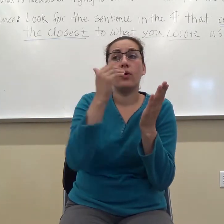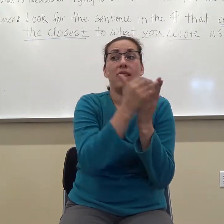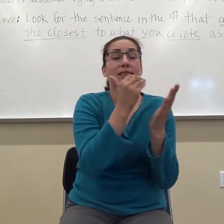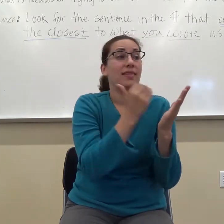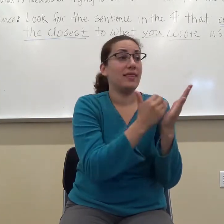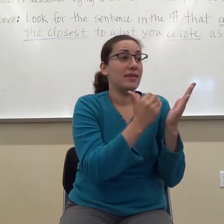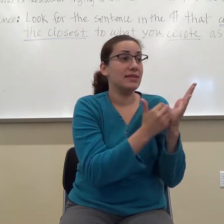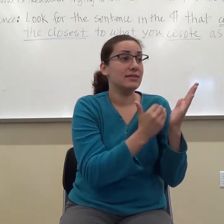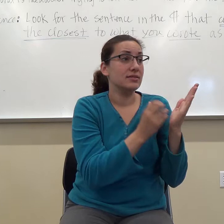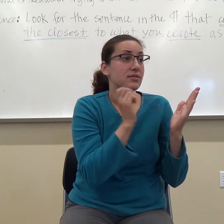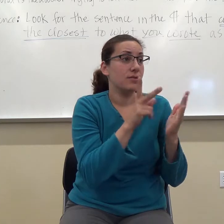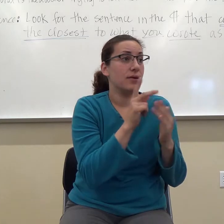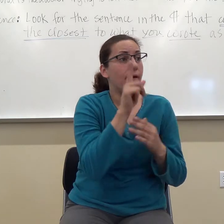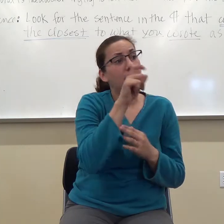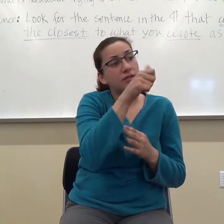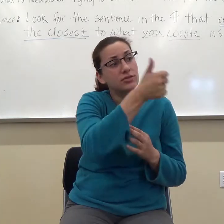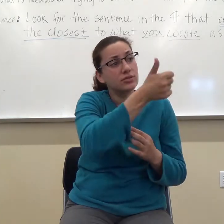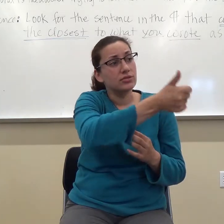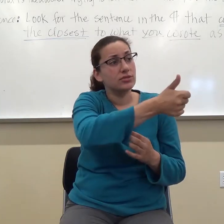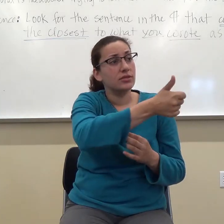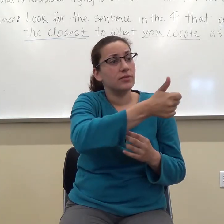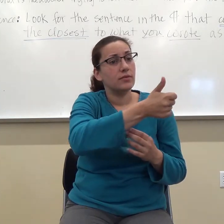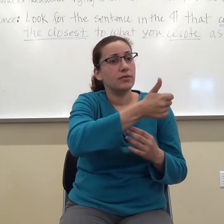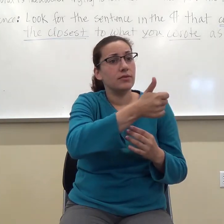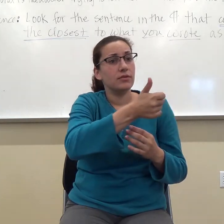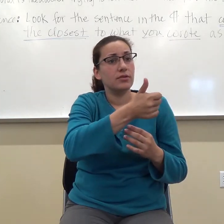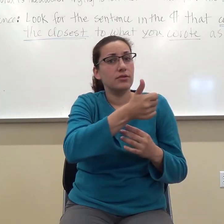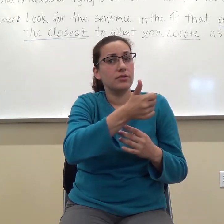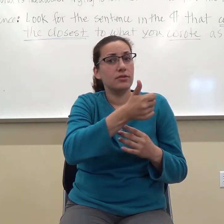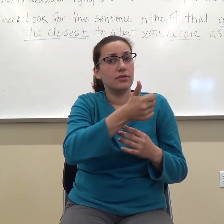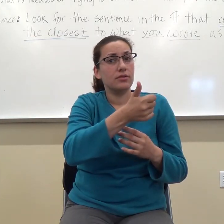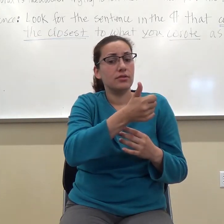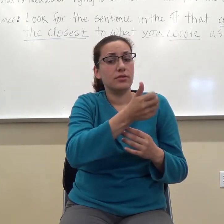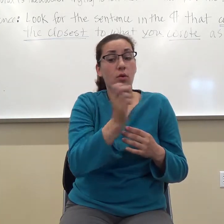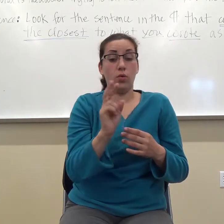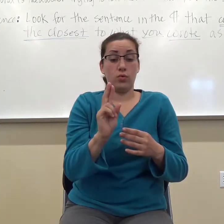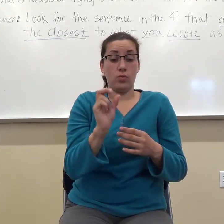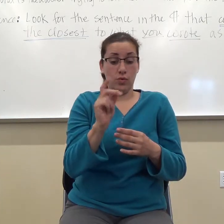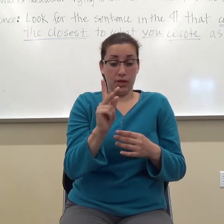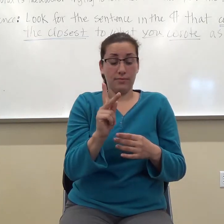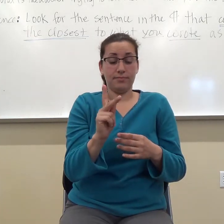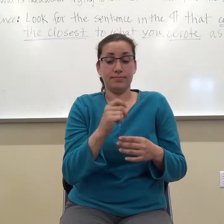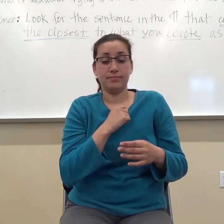and ask yourself, okay, sentence number 1, is that